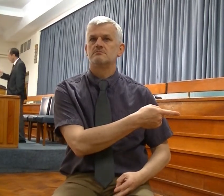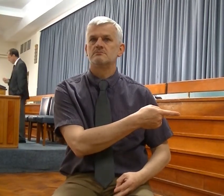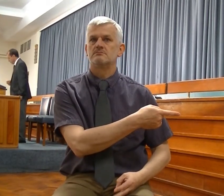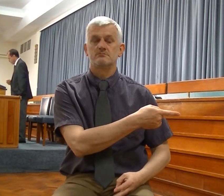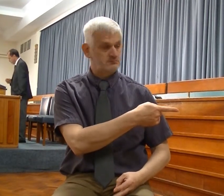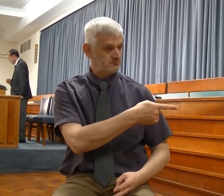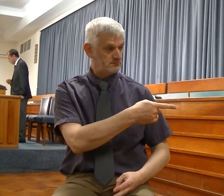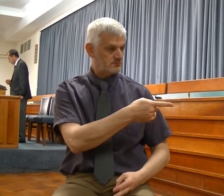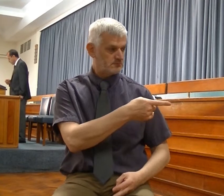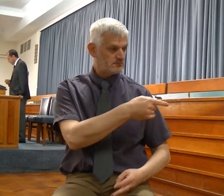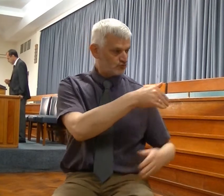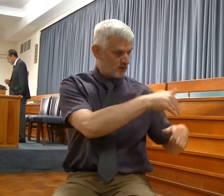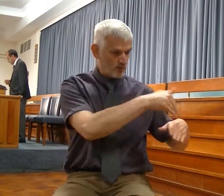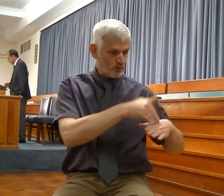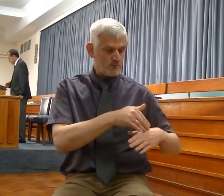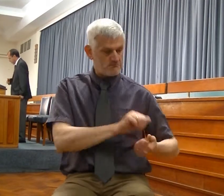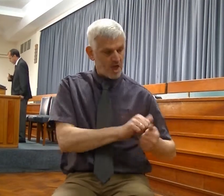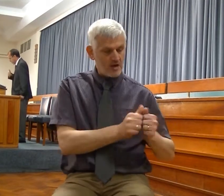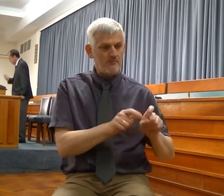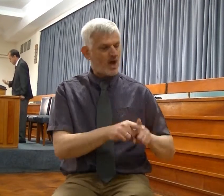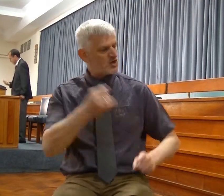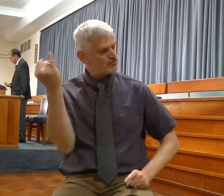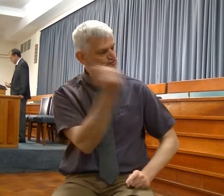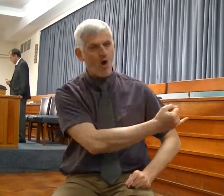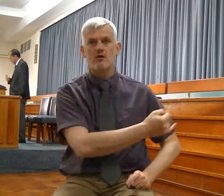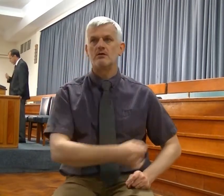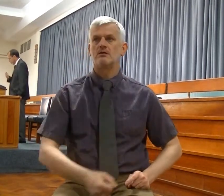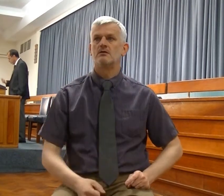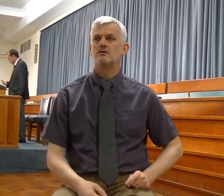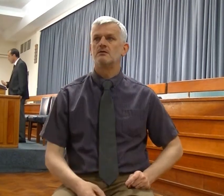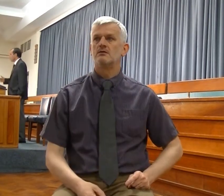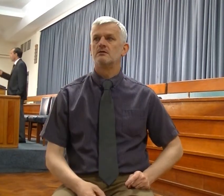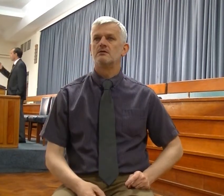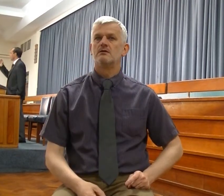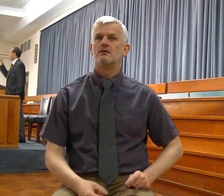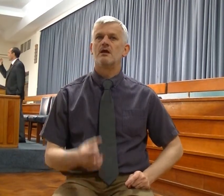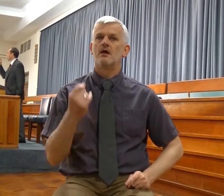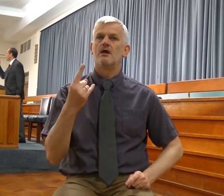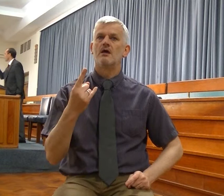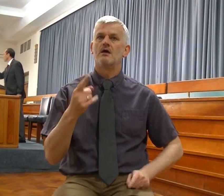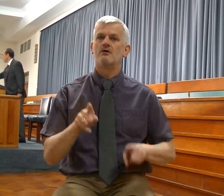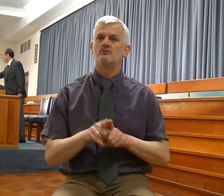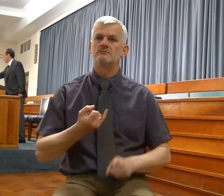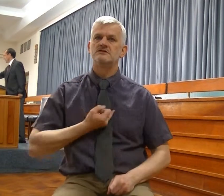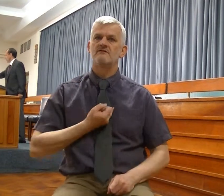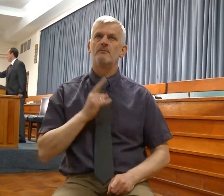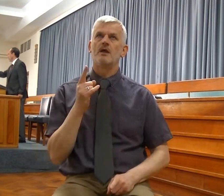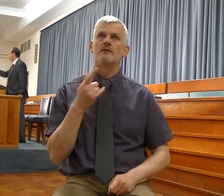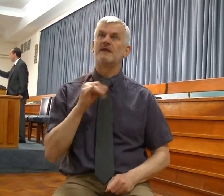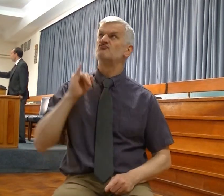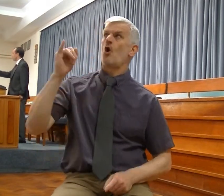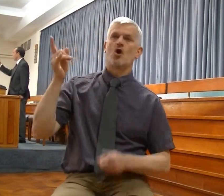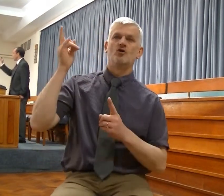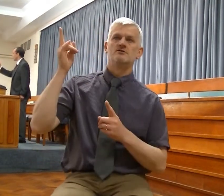his companion of misfortune on that time. So he realized that he has done wrong, but he has also wronged